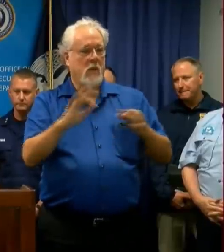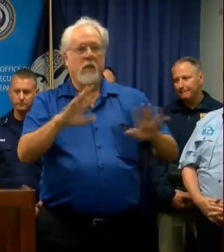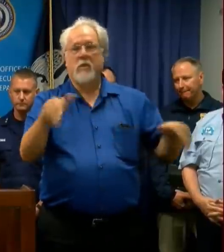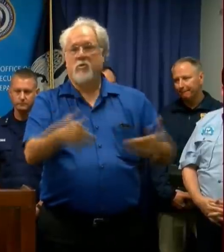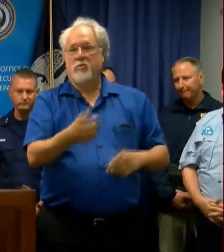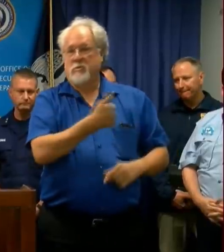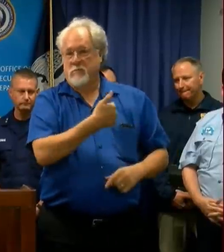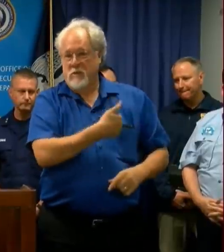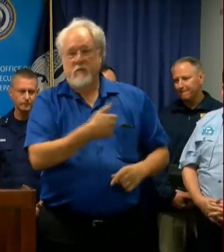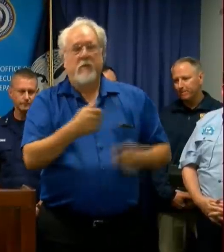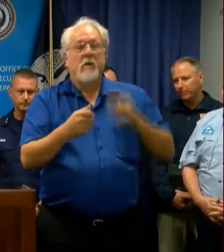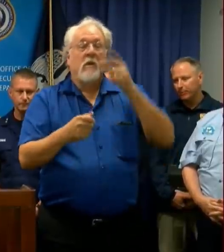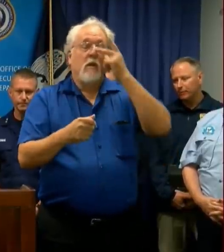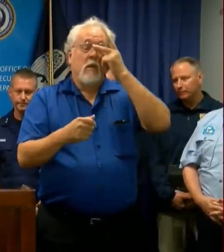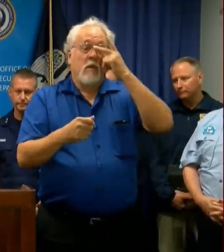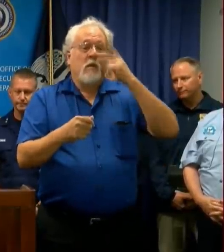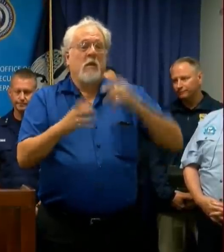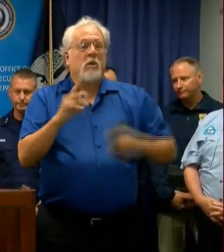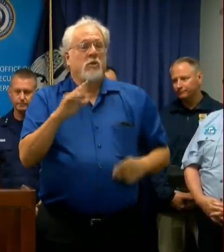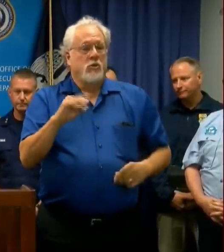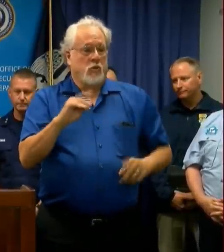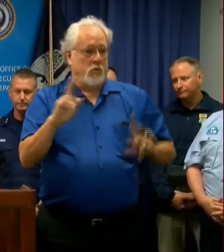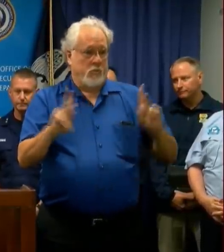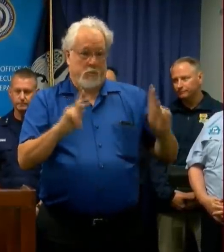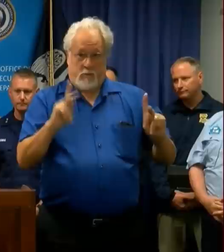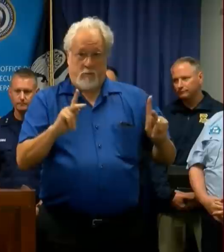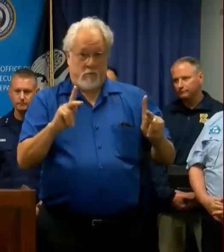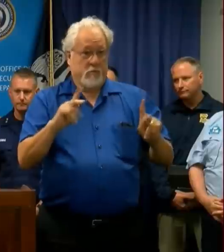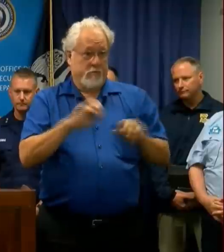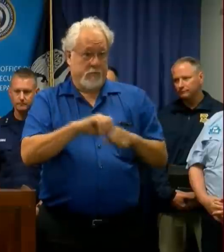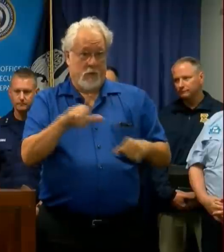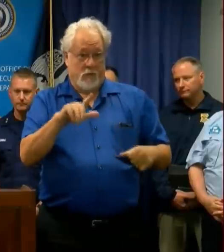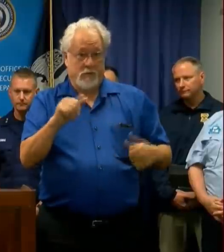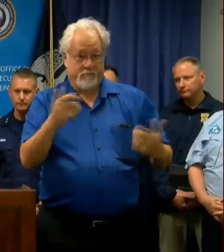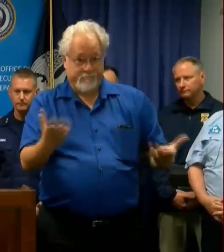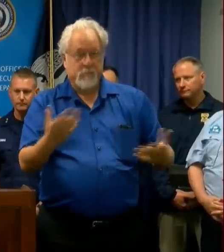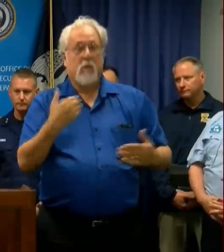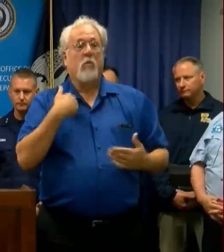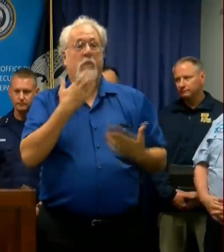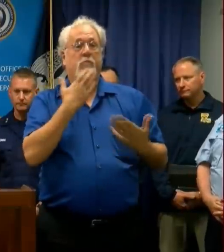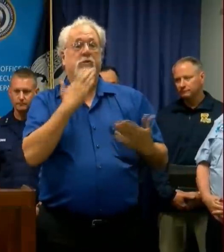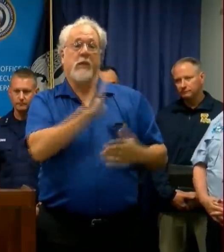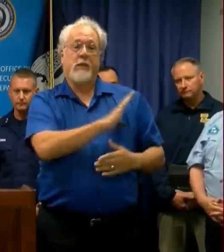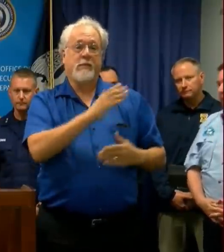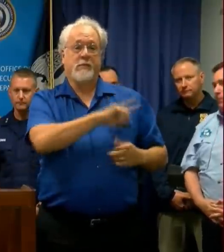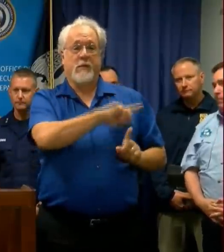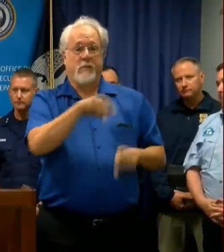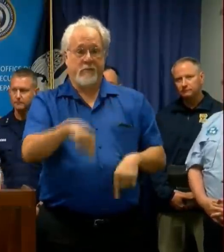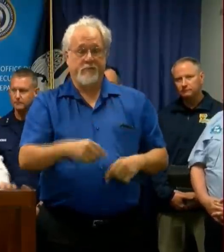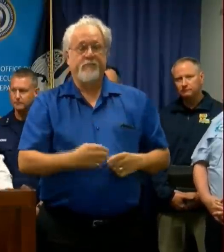and introduce himself to the folks of Louisiana, and we appreciate his presence.